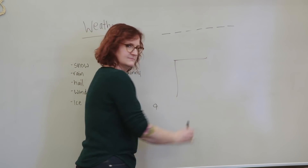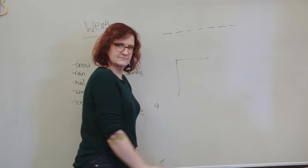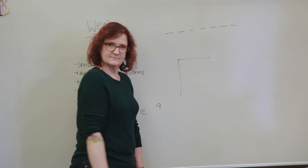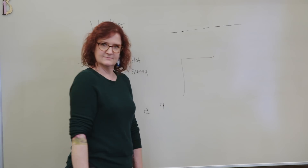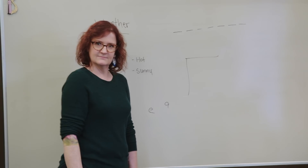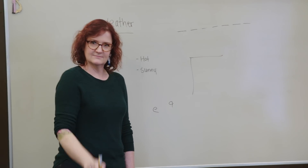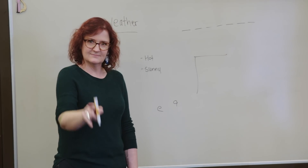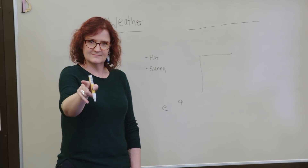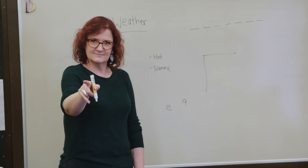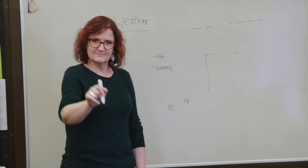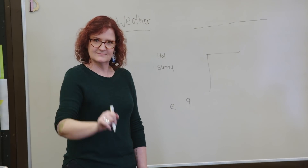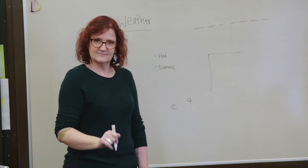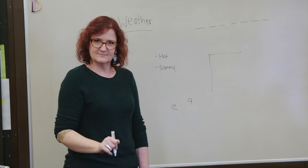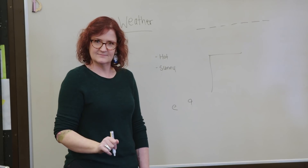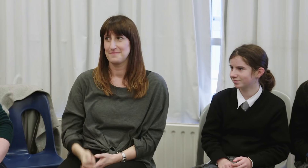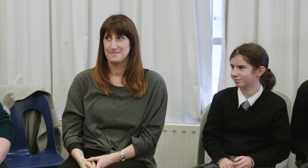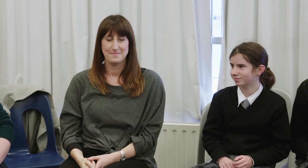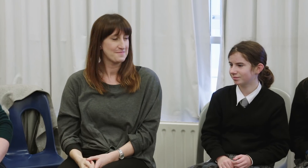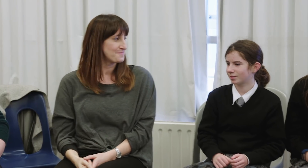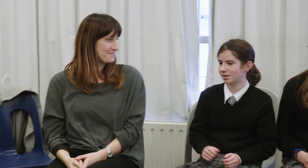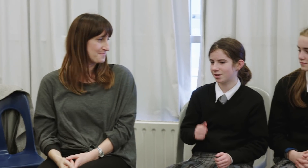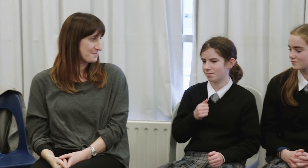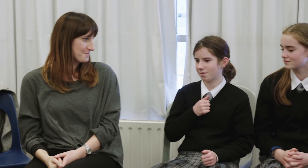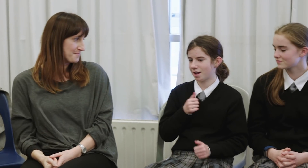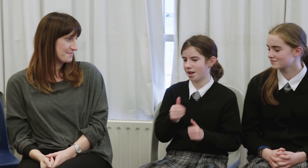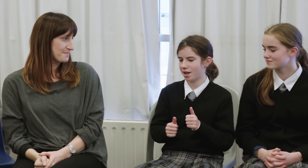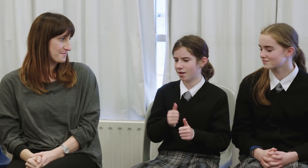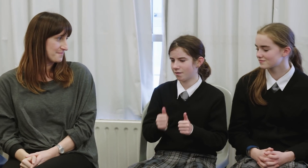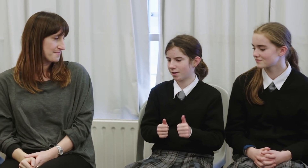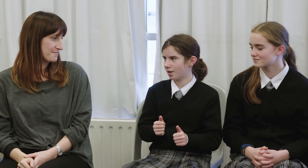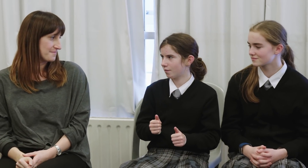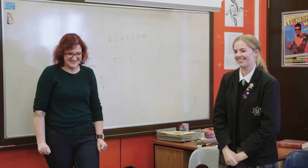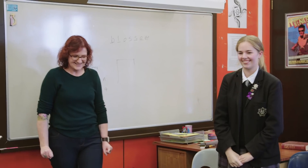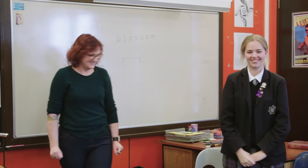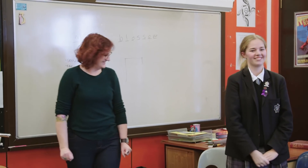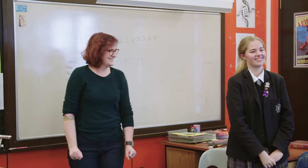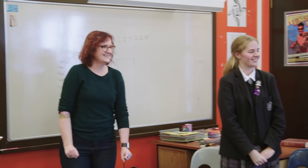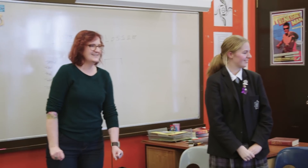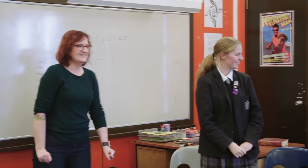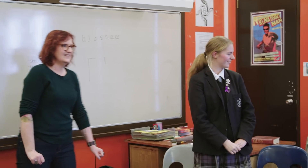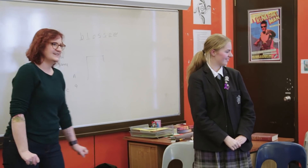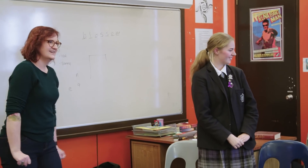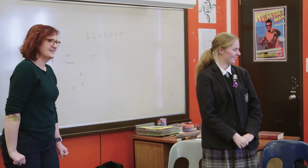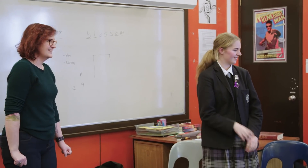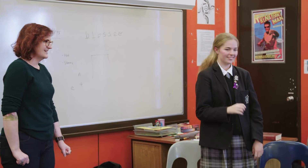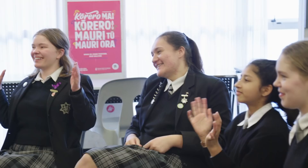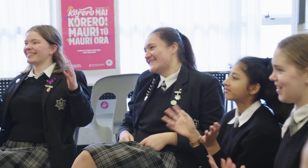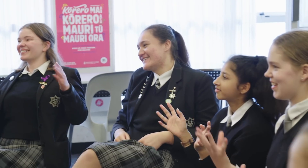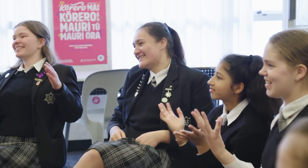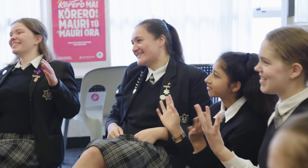been learning sign. I asked Angela to help me translate one of my favourite songs and we performed it to Zoe. When